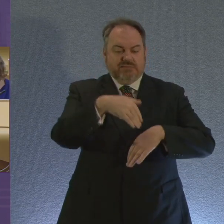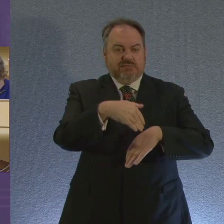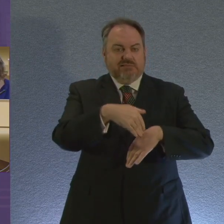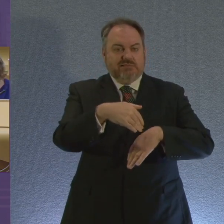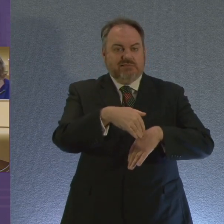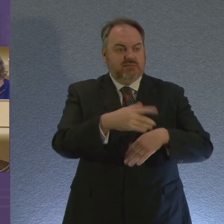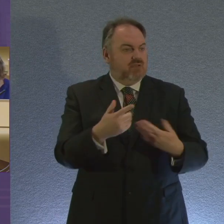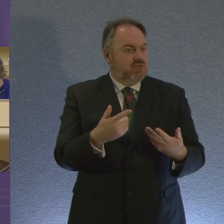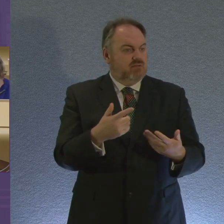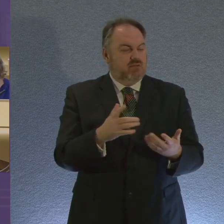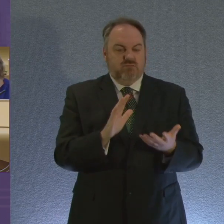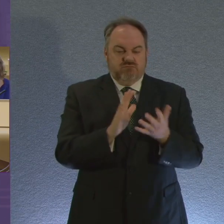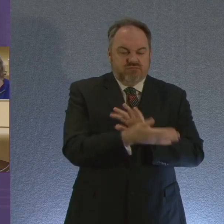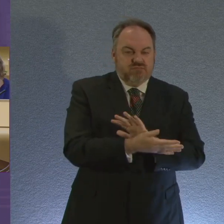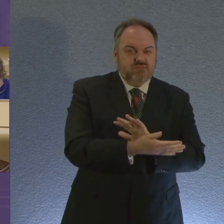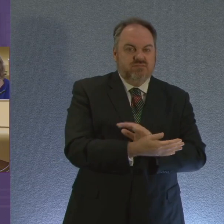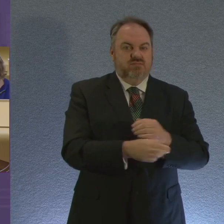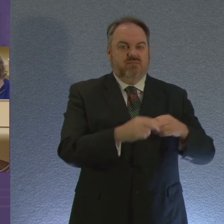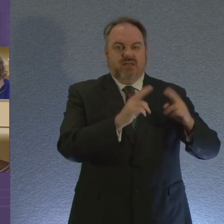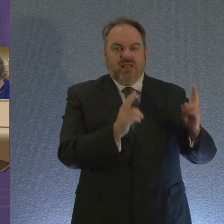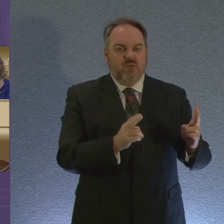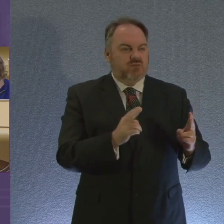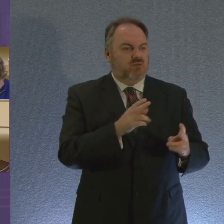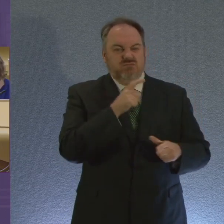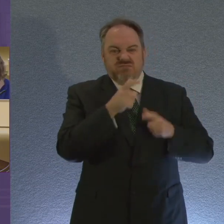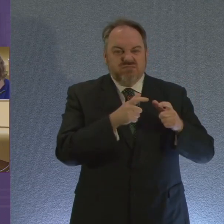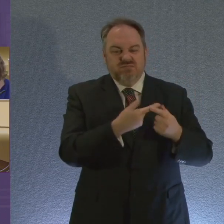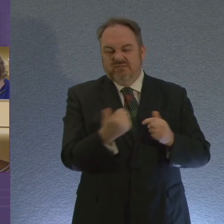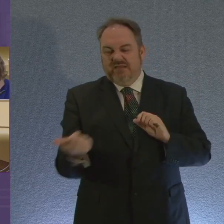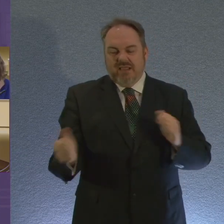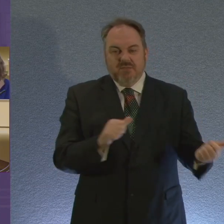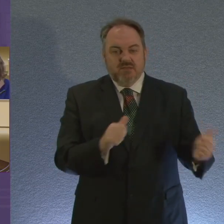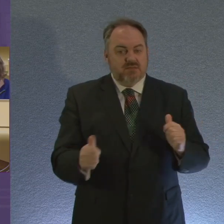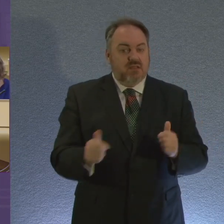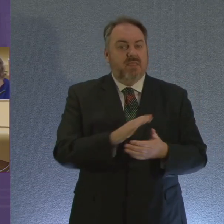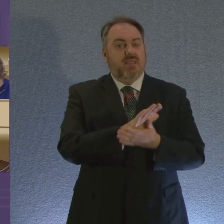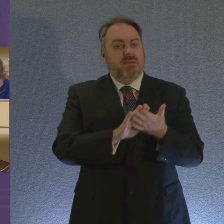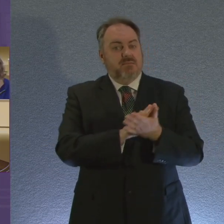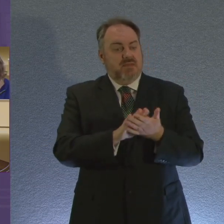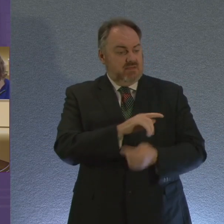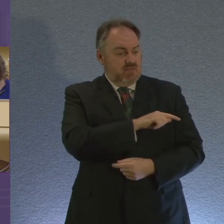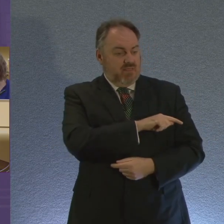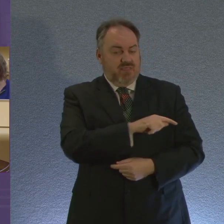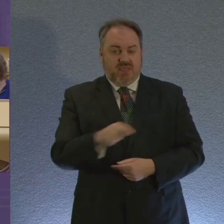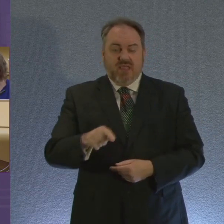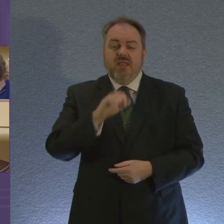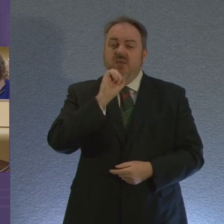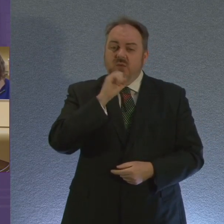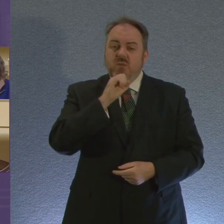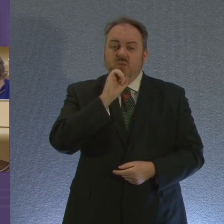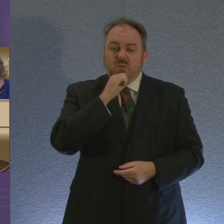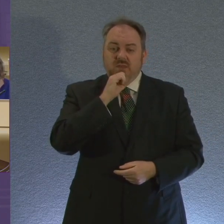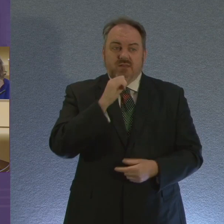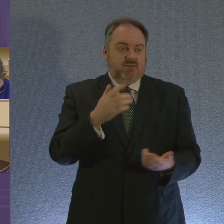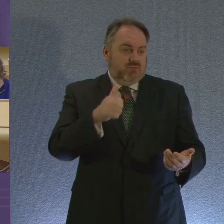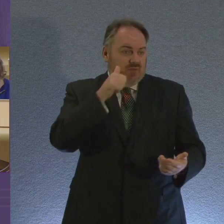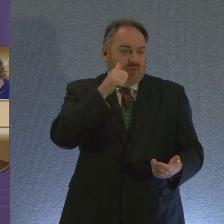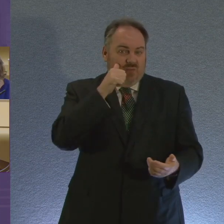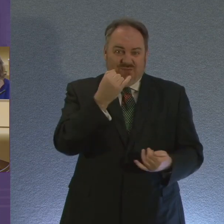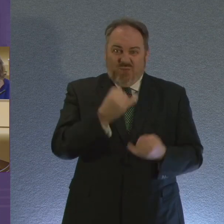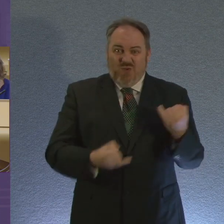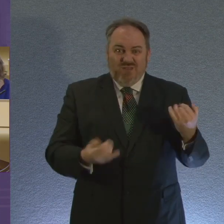criminality. I think we all will have constituents who face difficulties. We know that this may be exacerbated during the